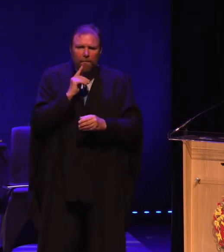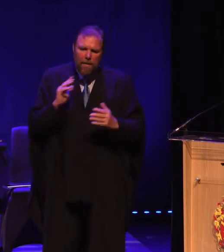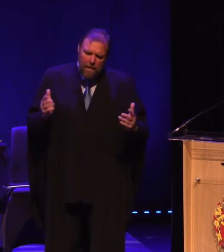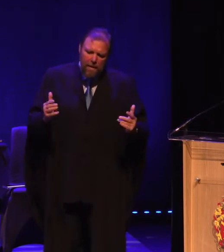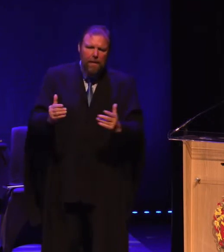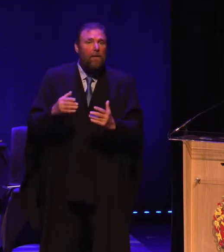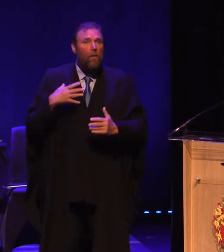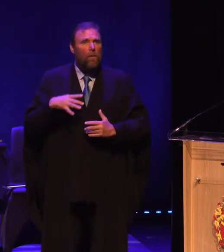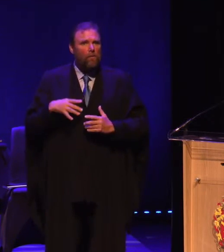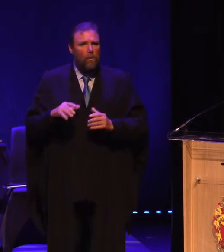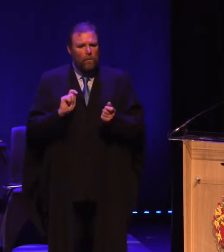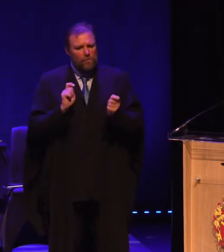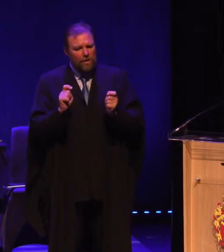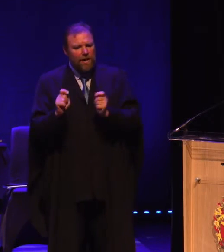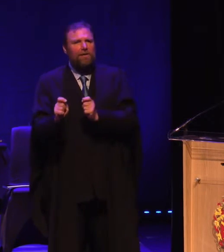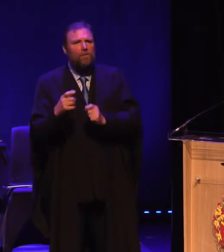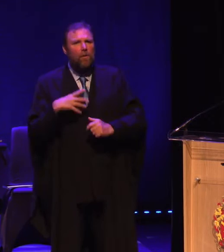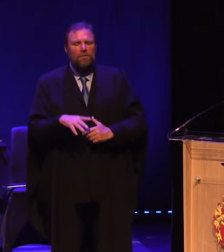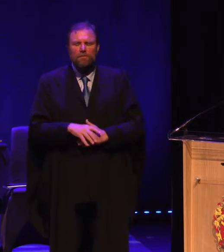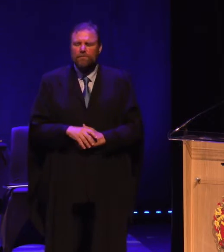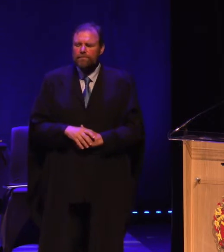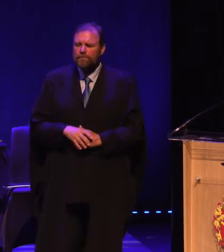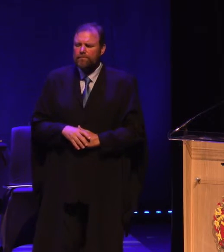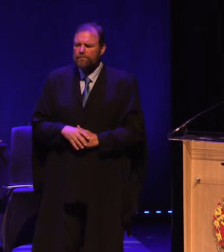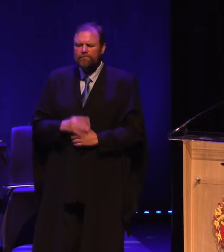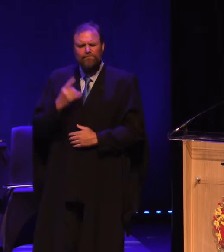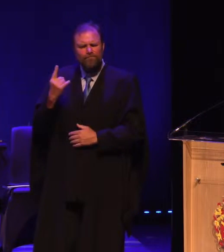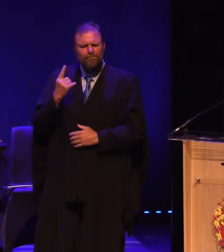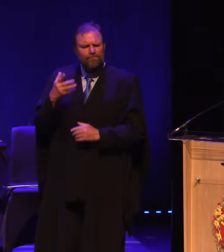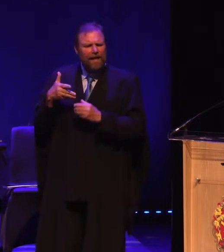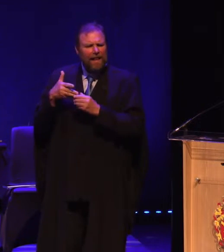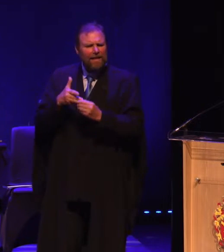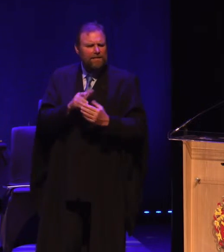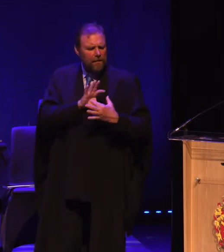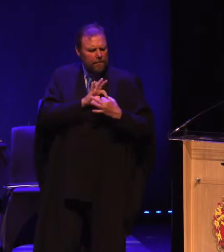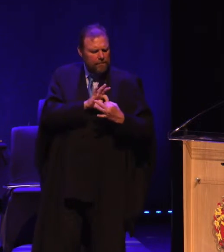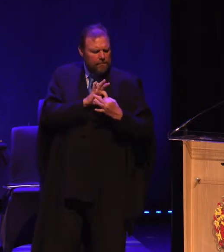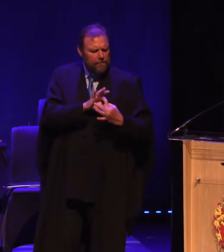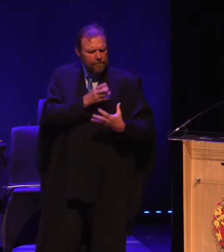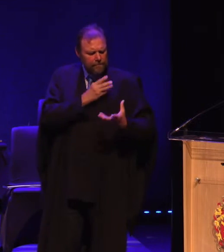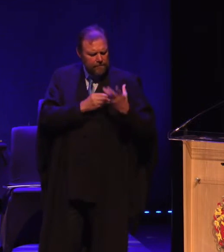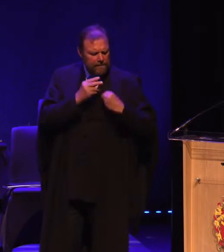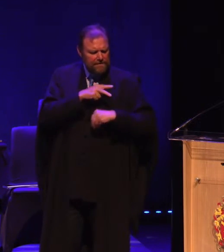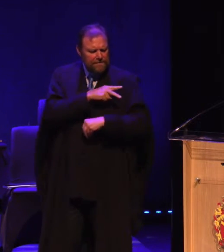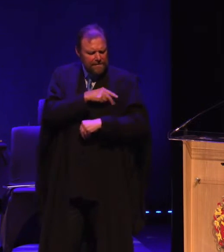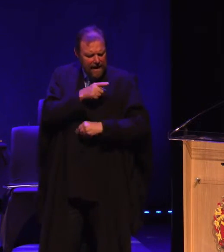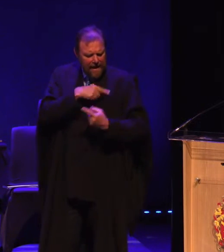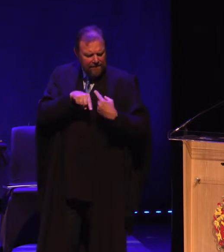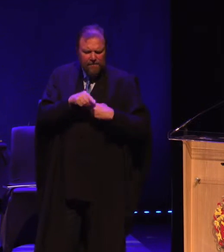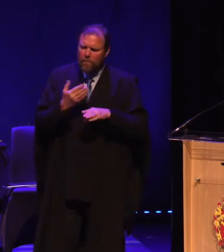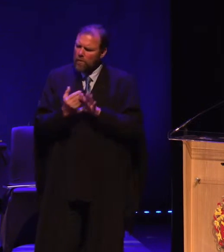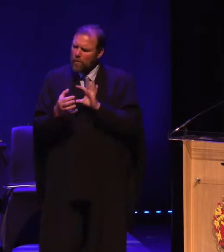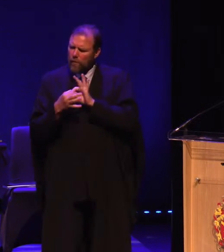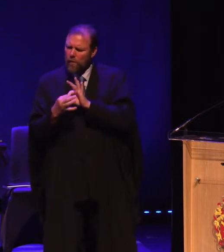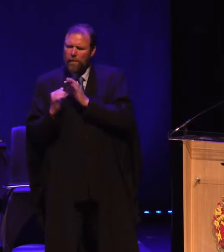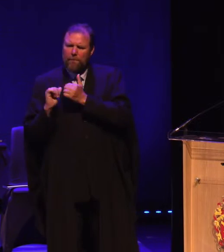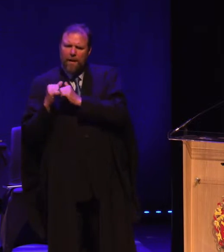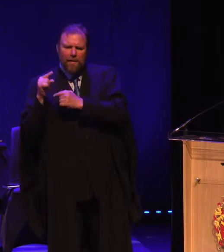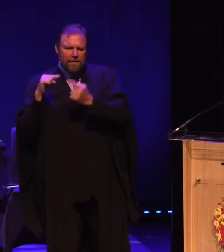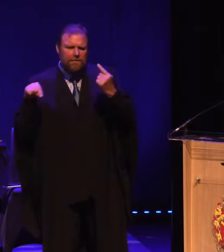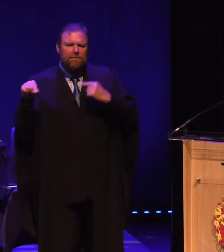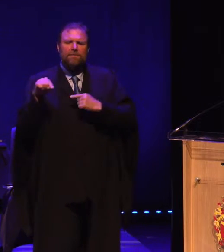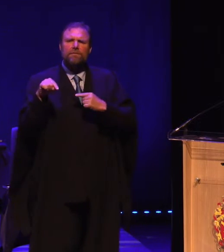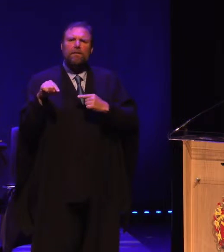embracing change. She is a leader who listens to her staff and works closely with partners, fostering a collective approach to doing things